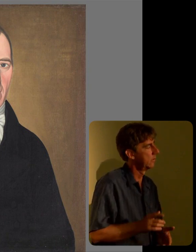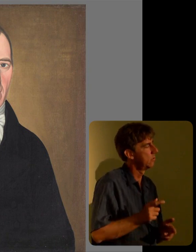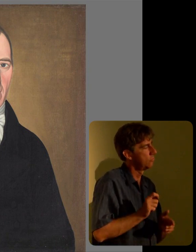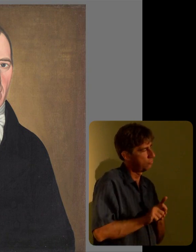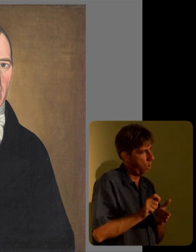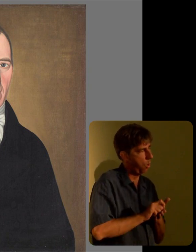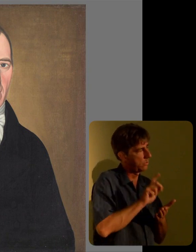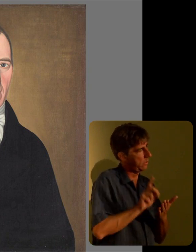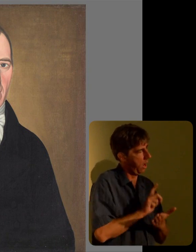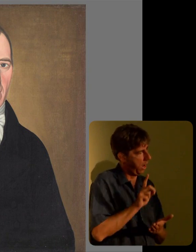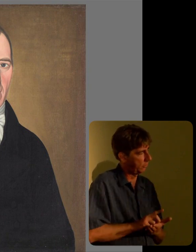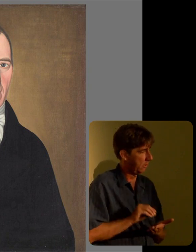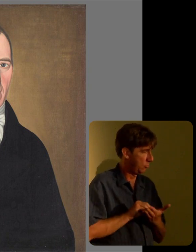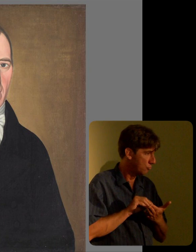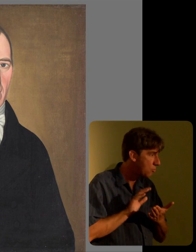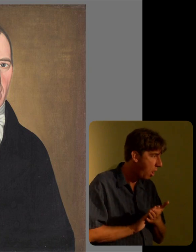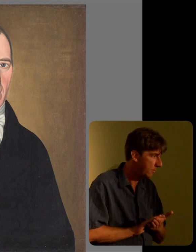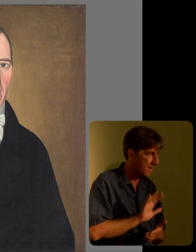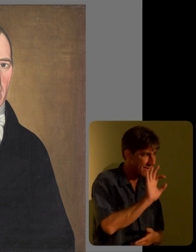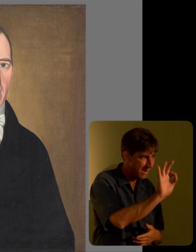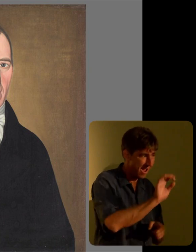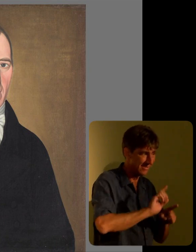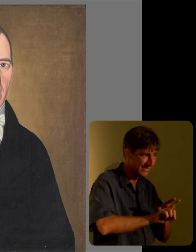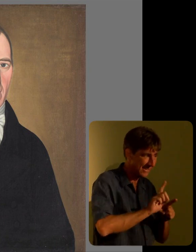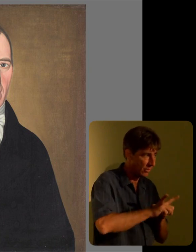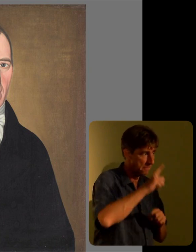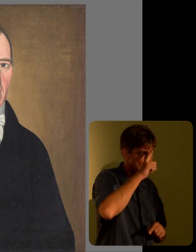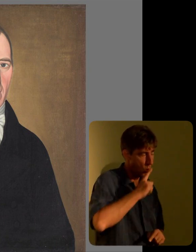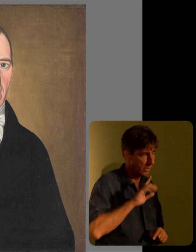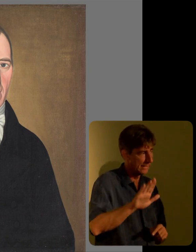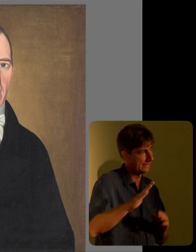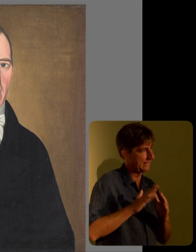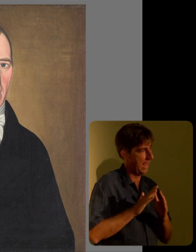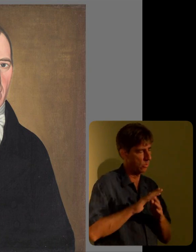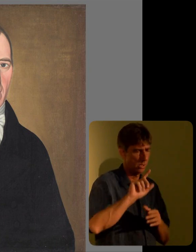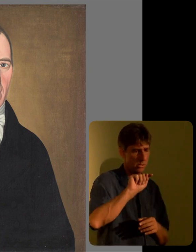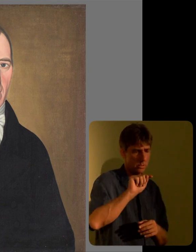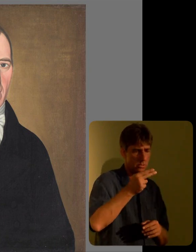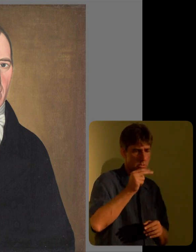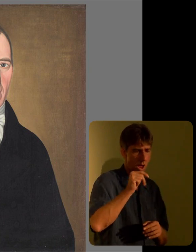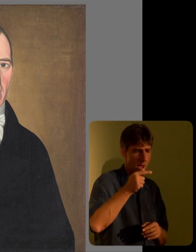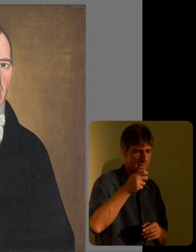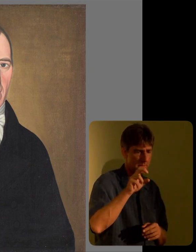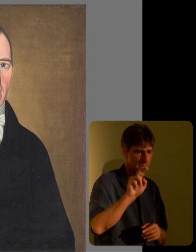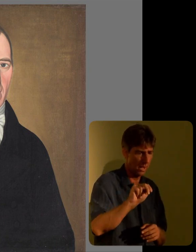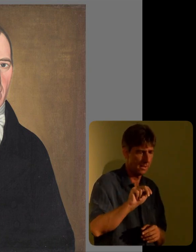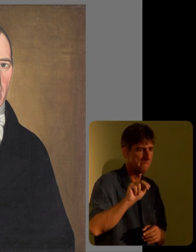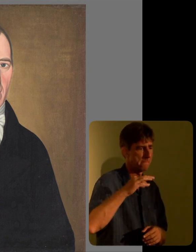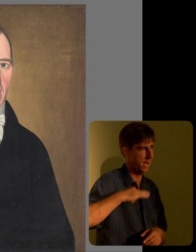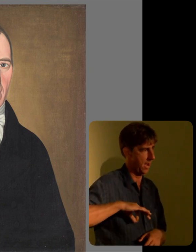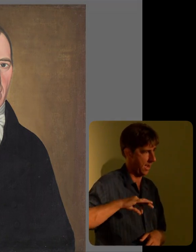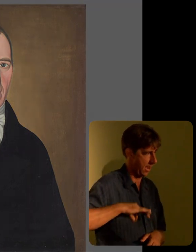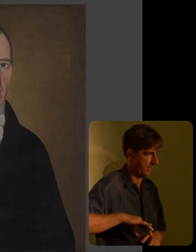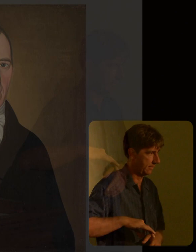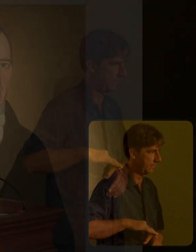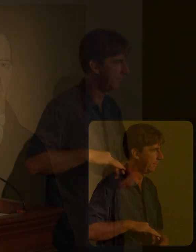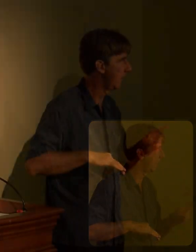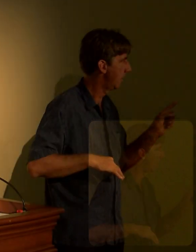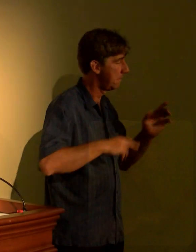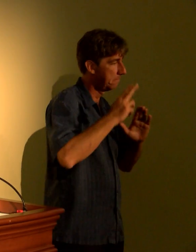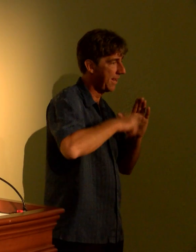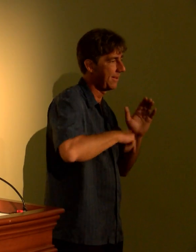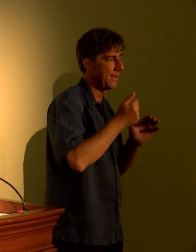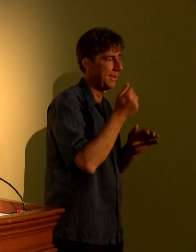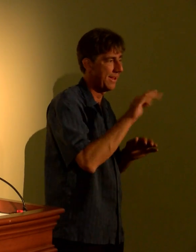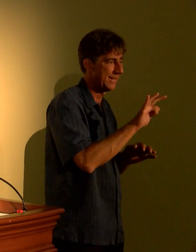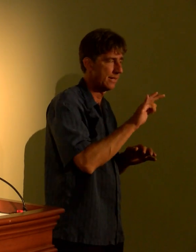document 9 different Brewster portraits in his town of Thomaston, Maine. But Brewster painted this in